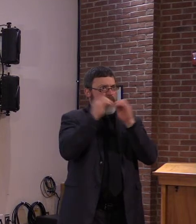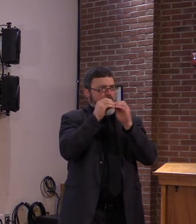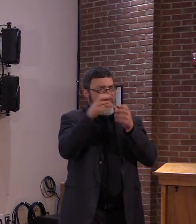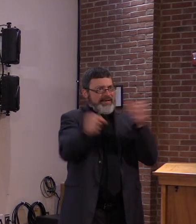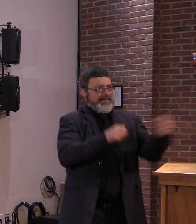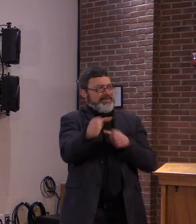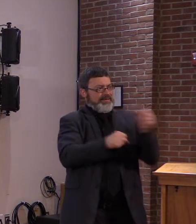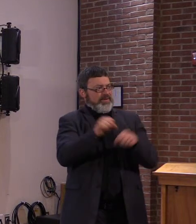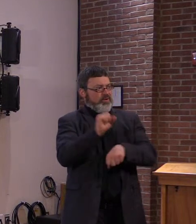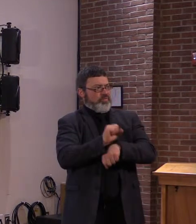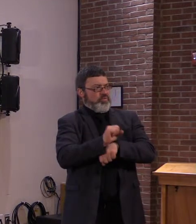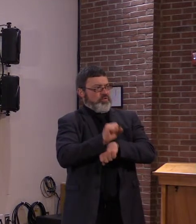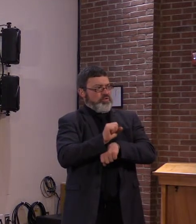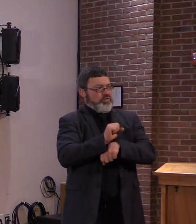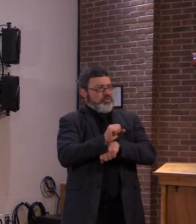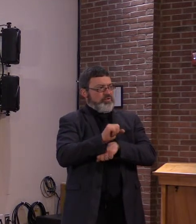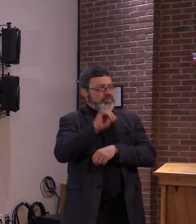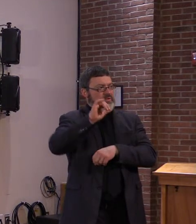think it undermined it.